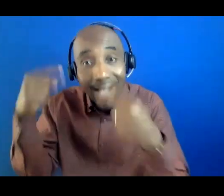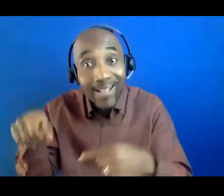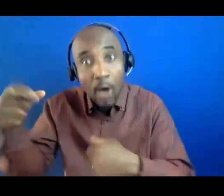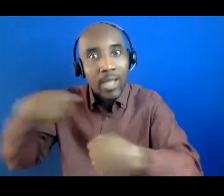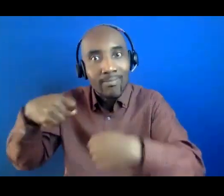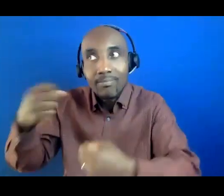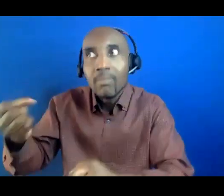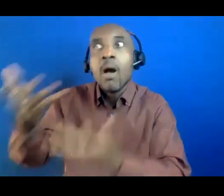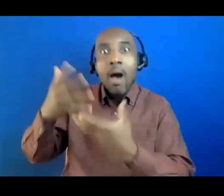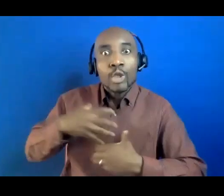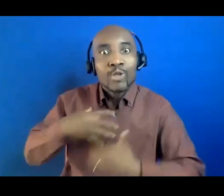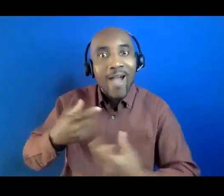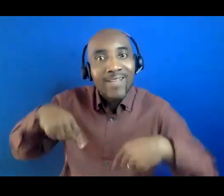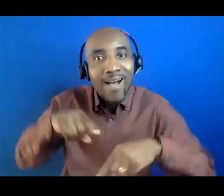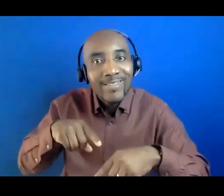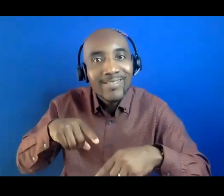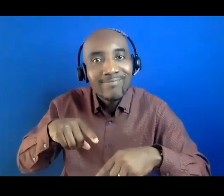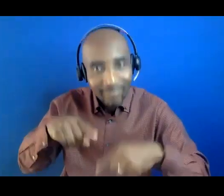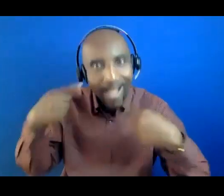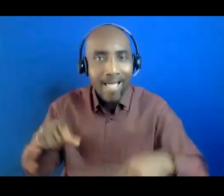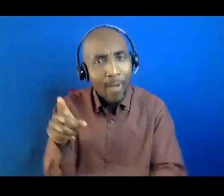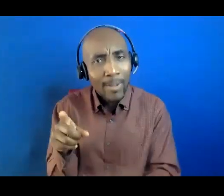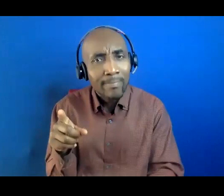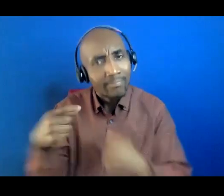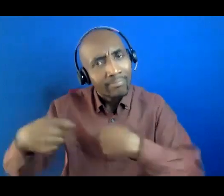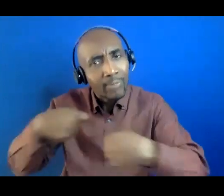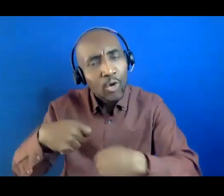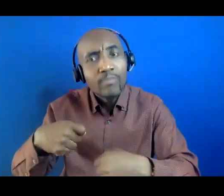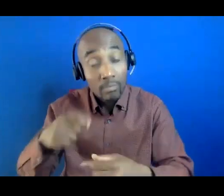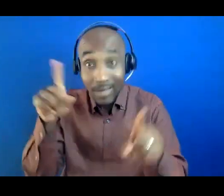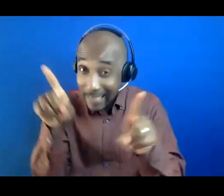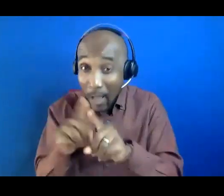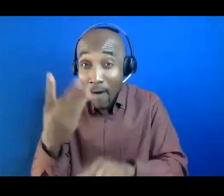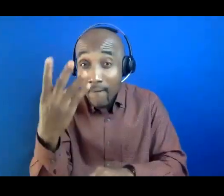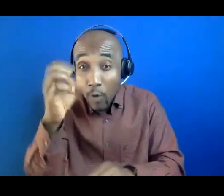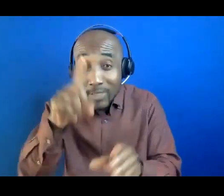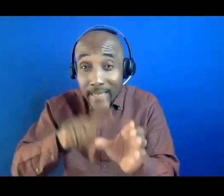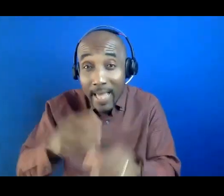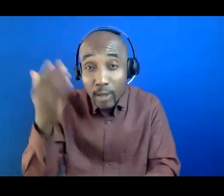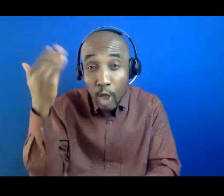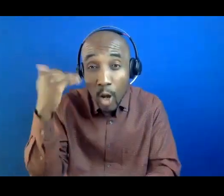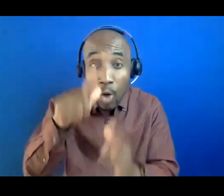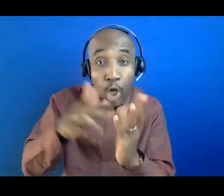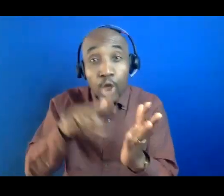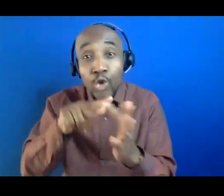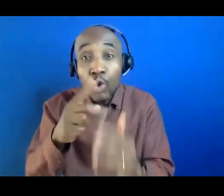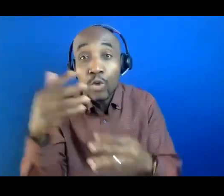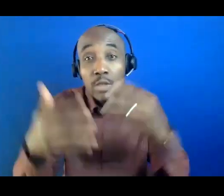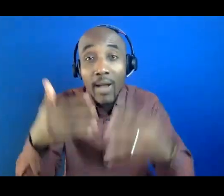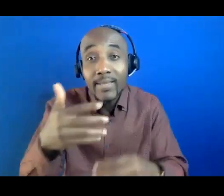you. You know, exactly 40 years ago, in June 1982,